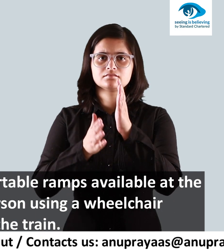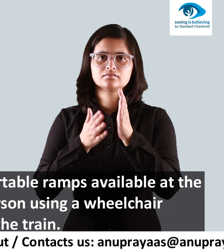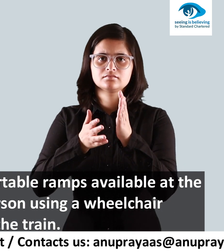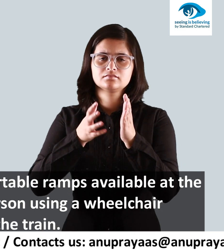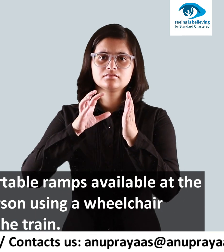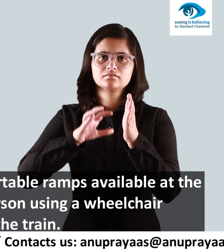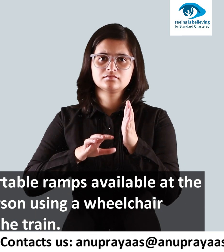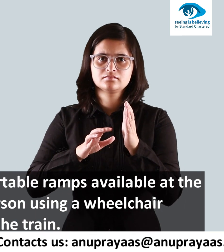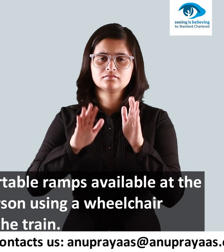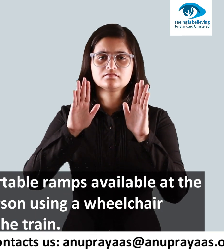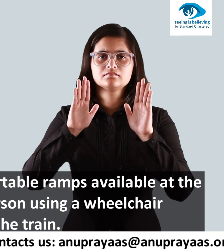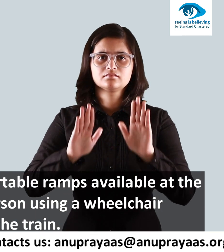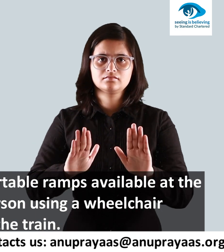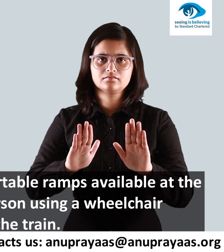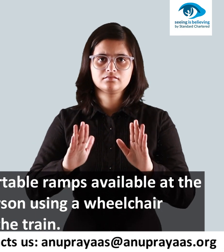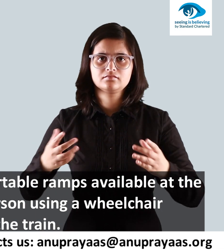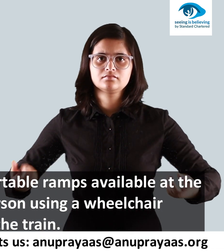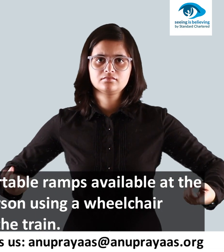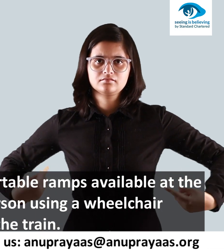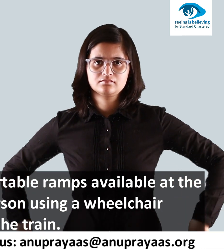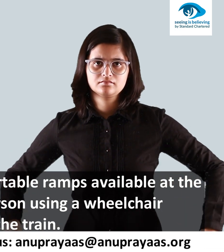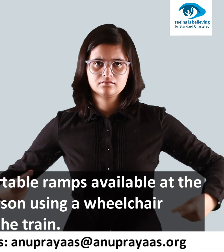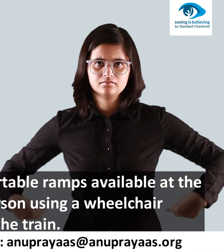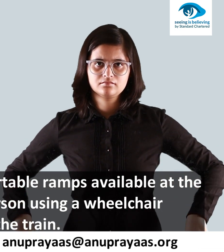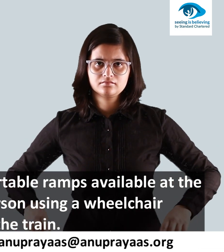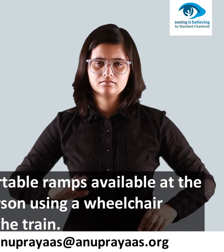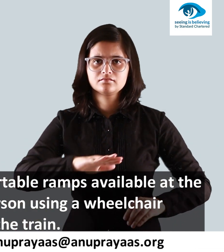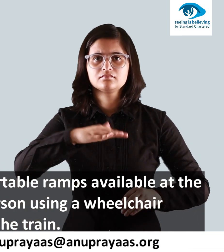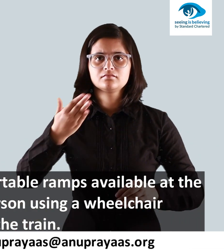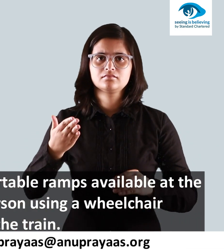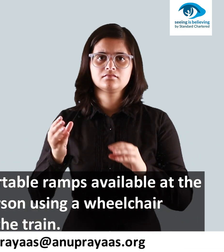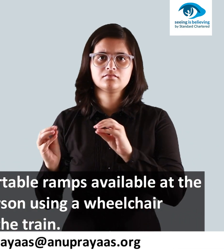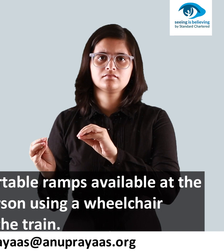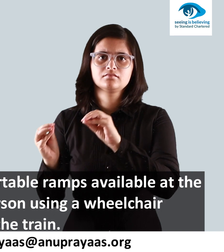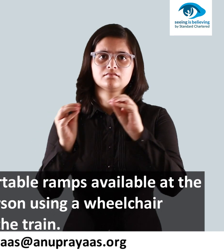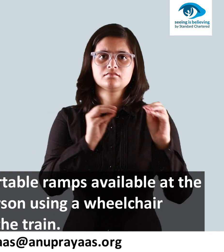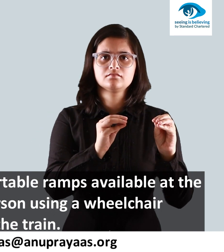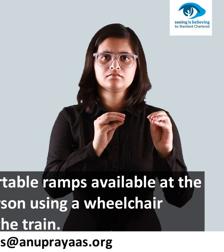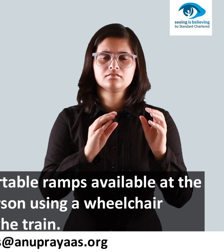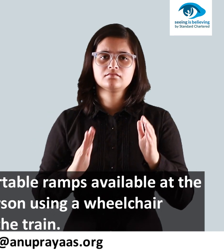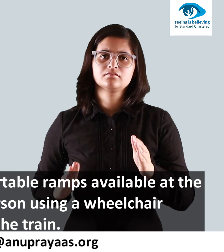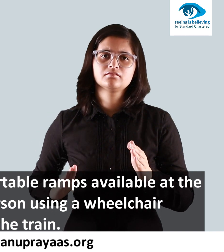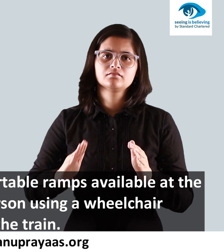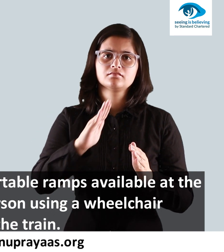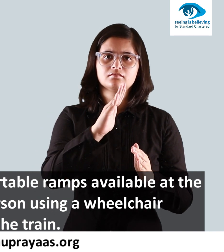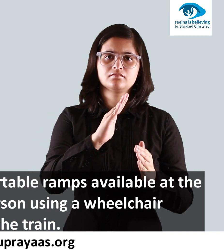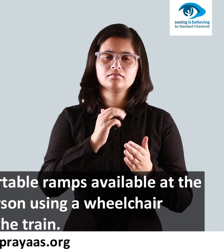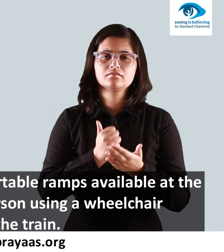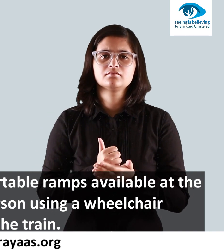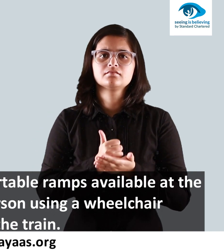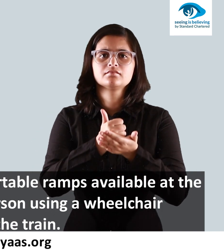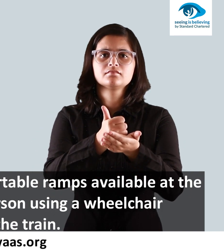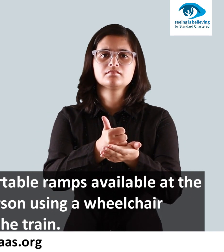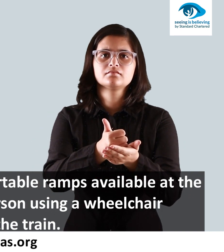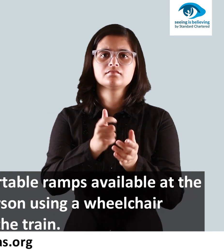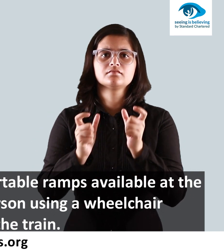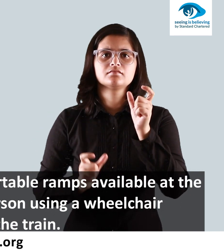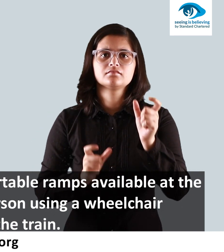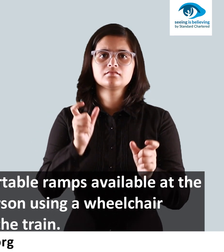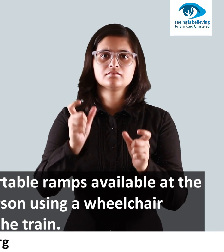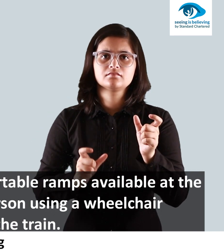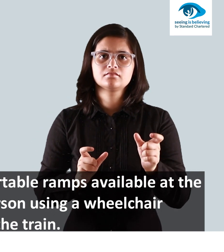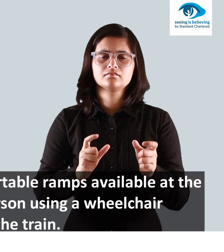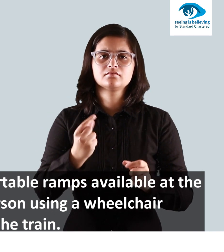There are wheelchairs and portable ramps available at the station to facilitate a person using a